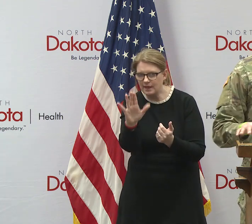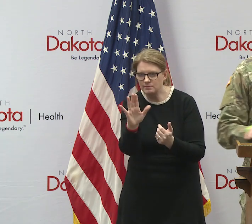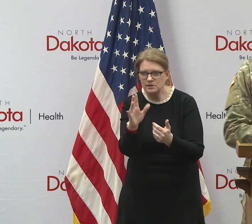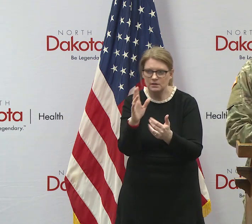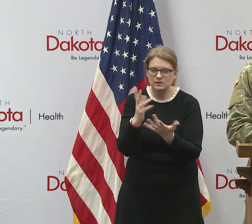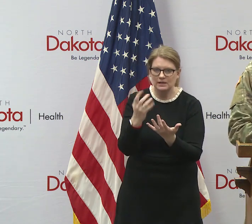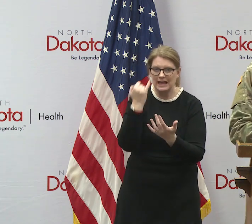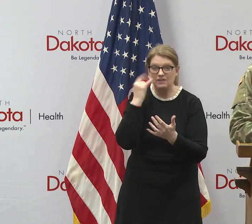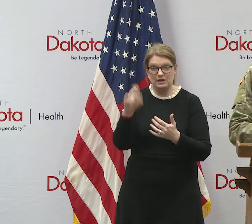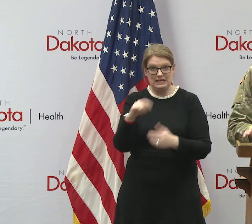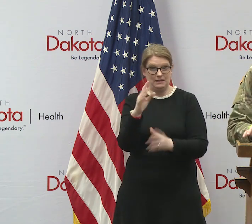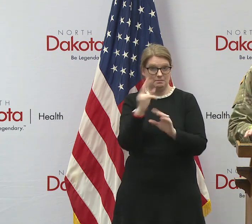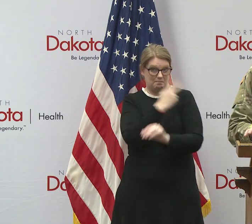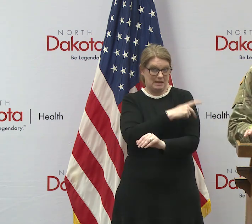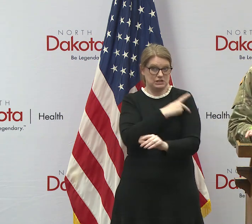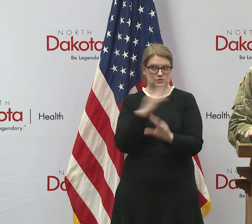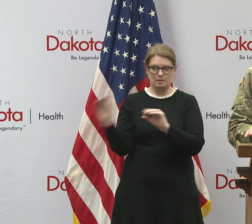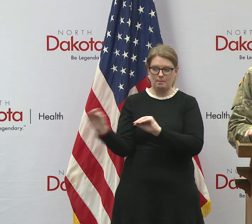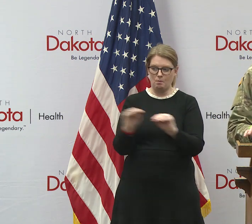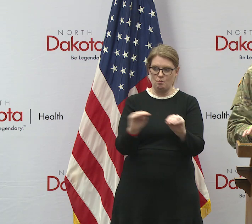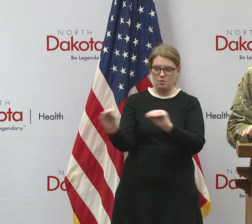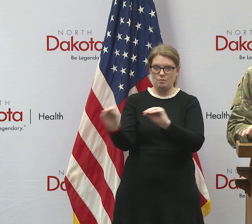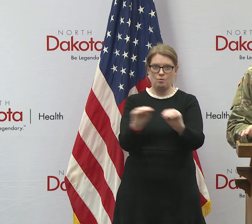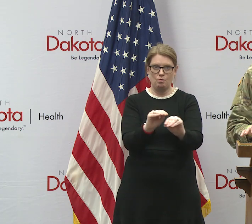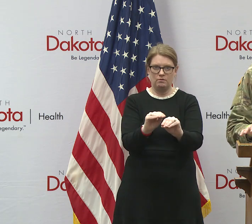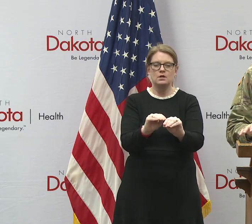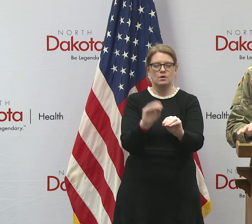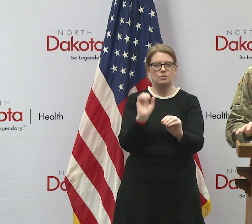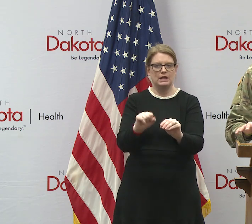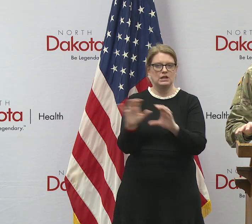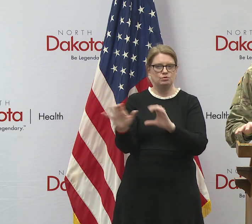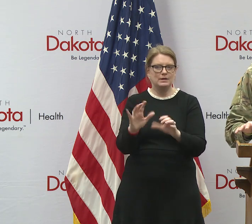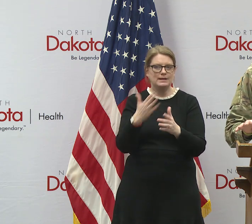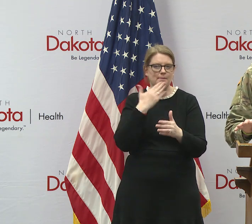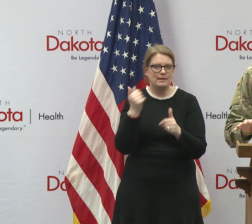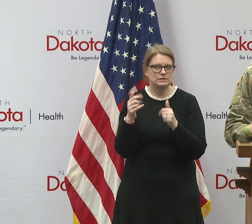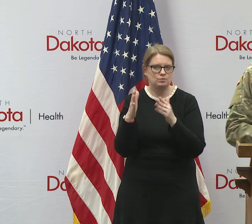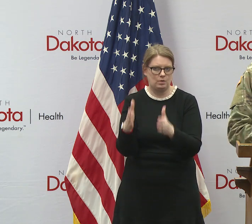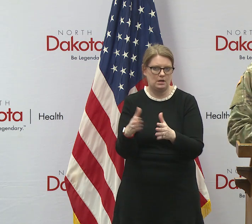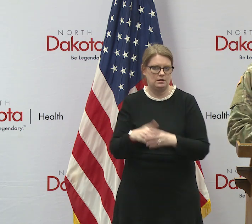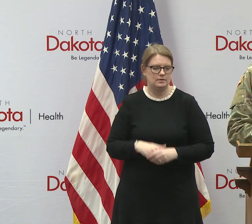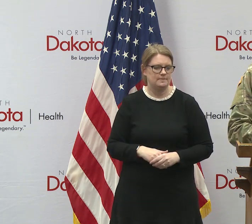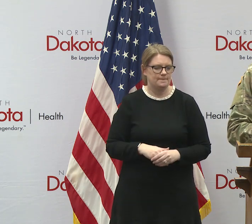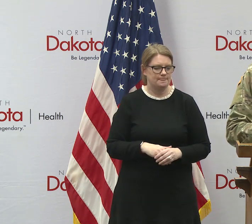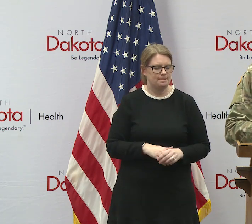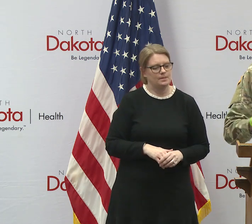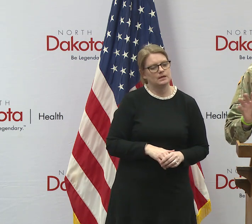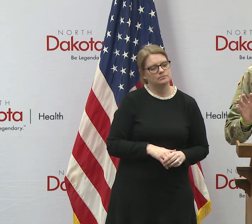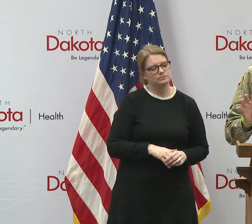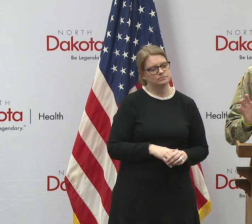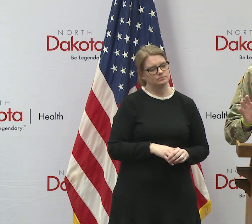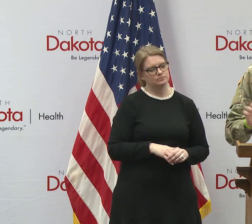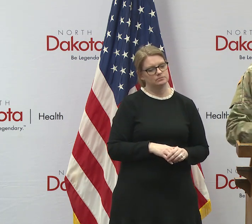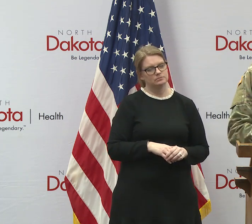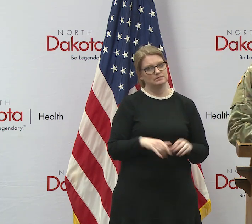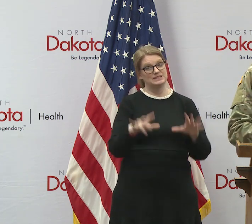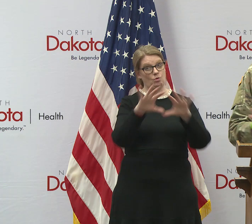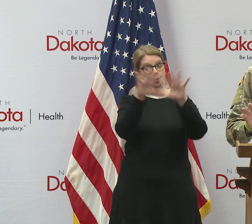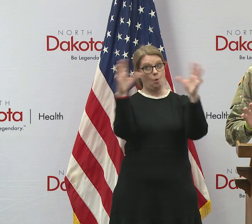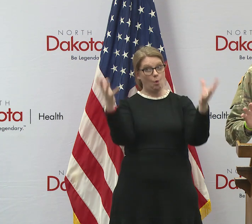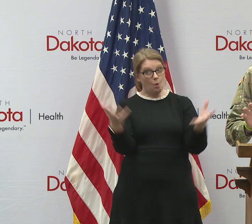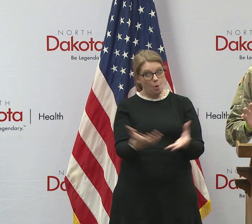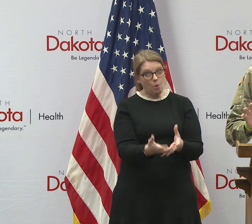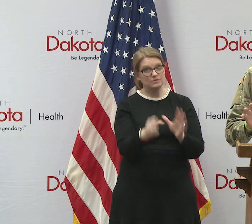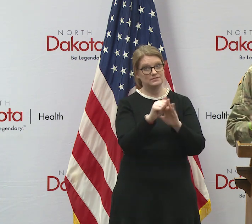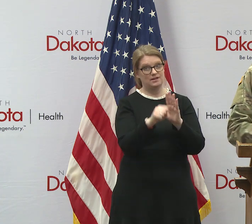we got to move patients around, we can do that smartly and effectively. So this is a whole of state, whole